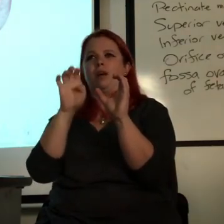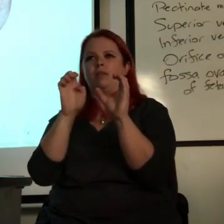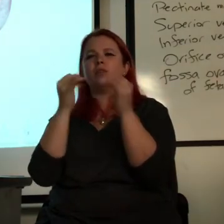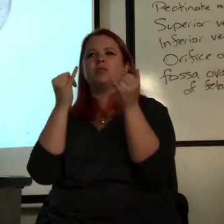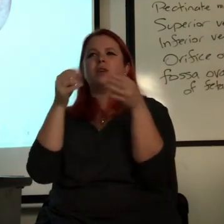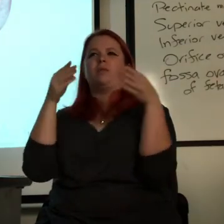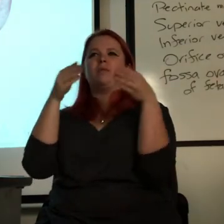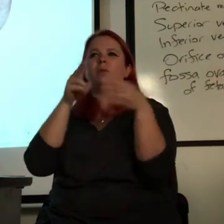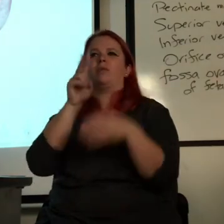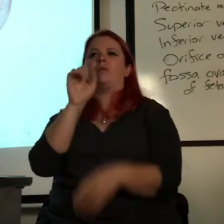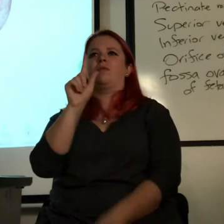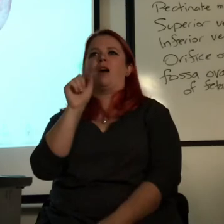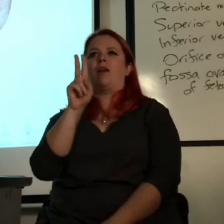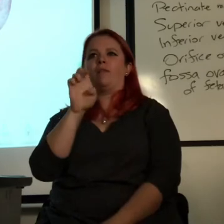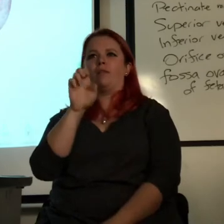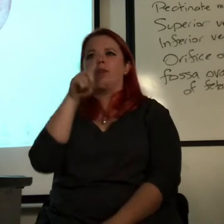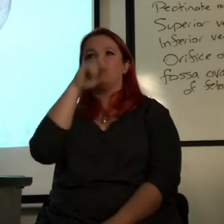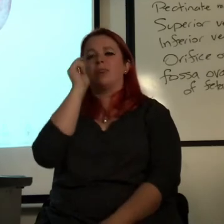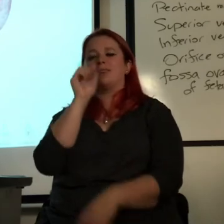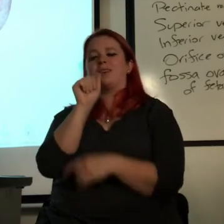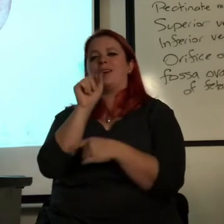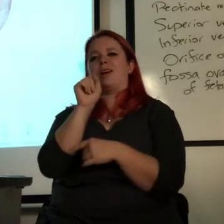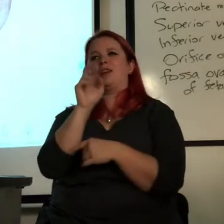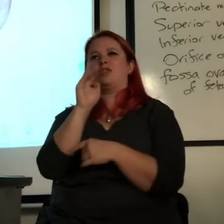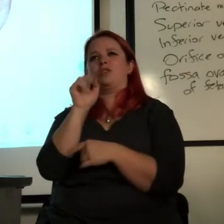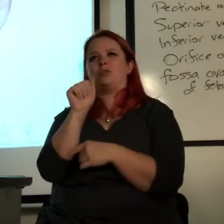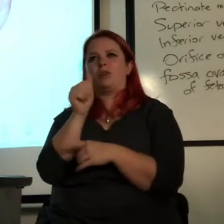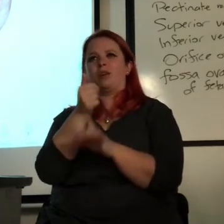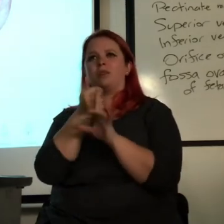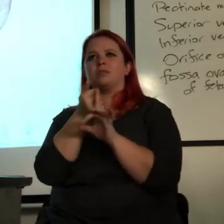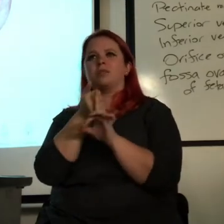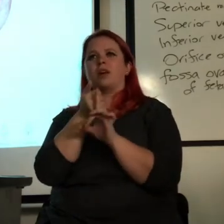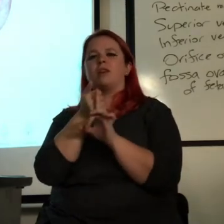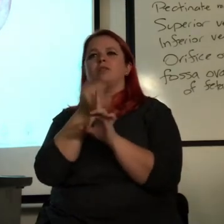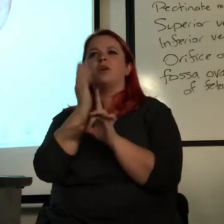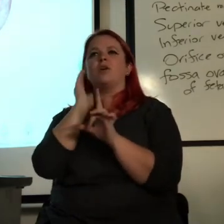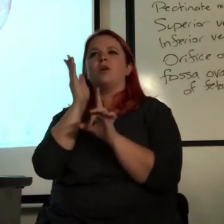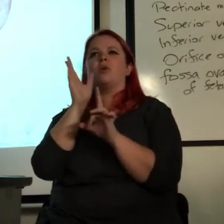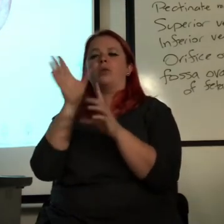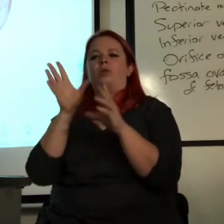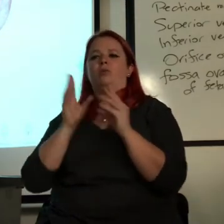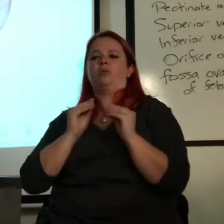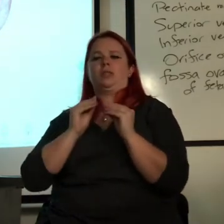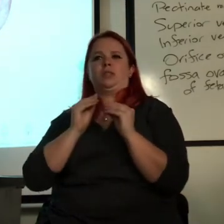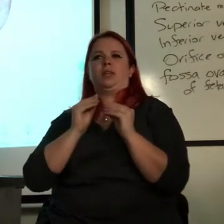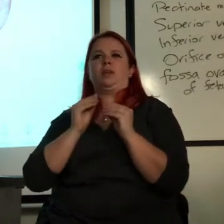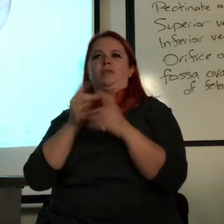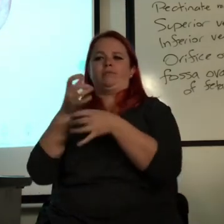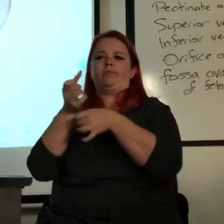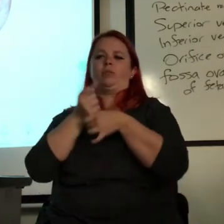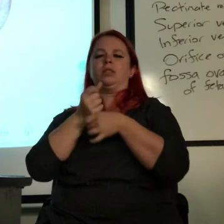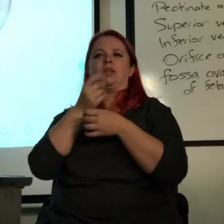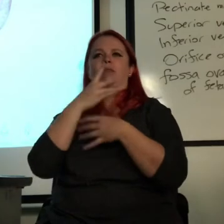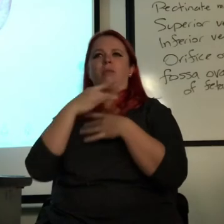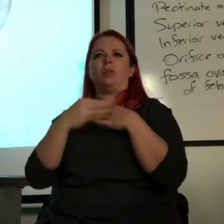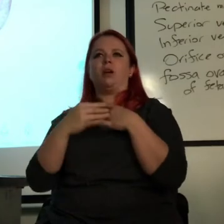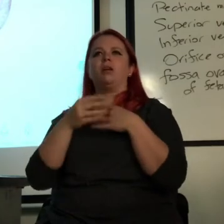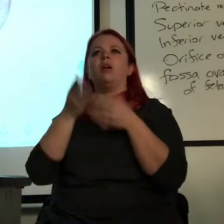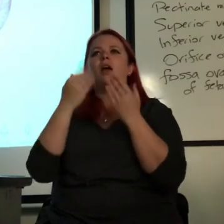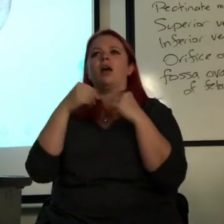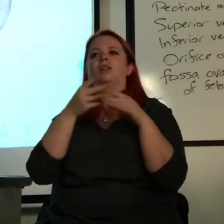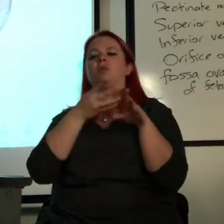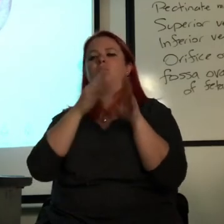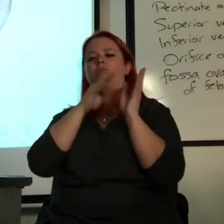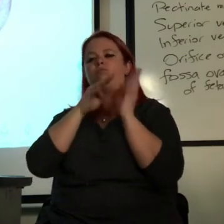valves, because the atria will receive the blood and then it'll just drain right into the ventricle through